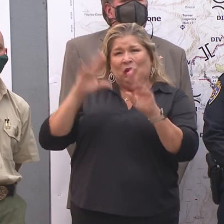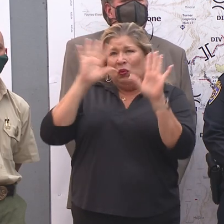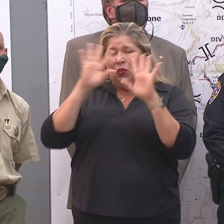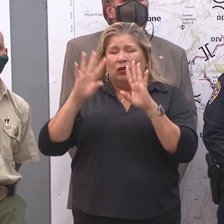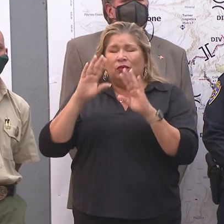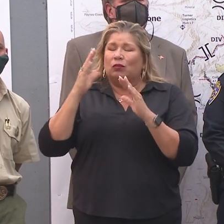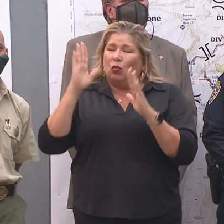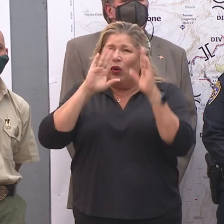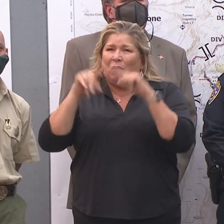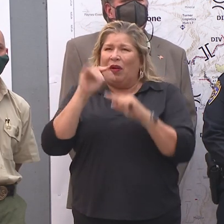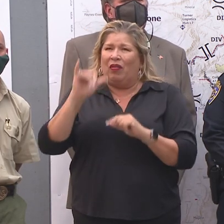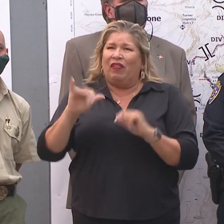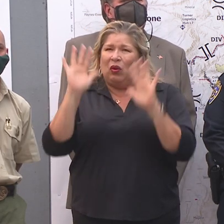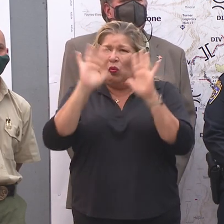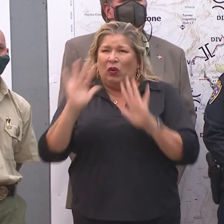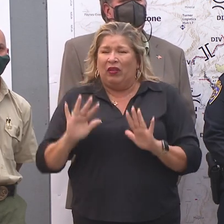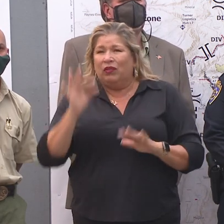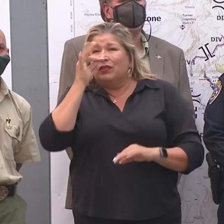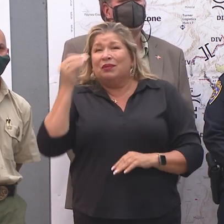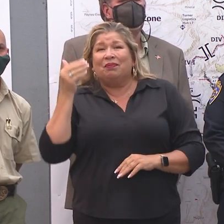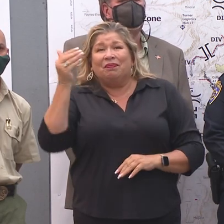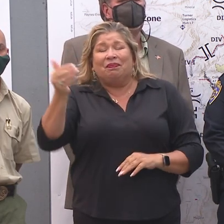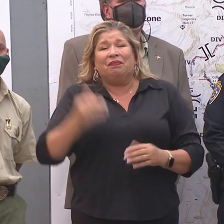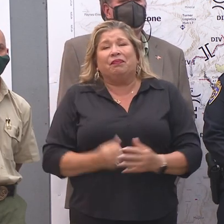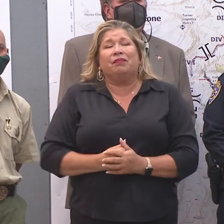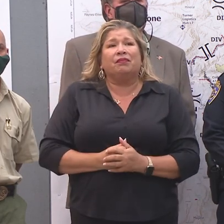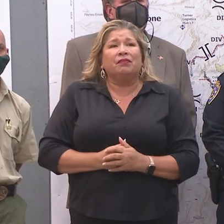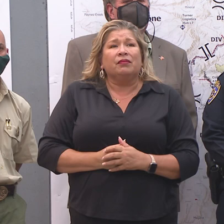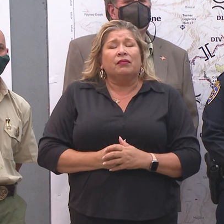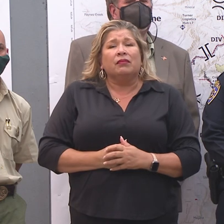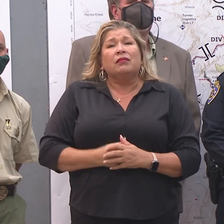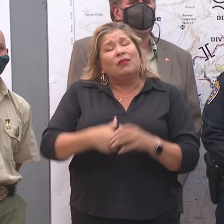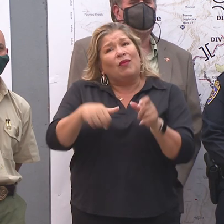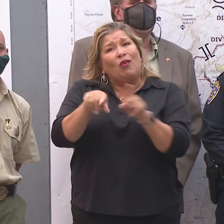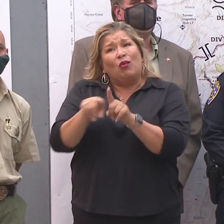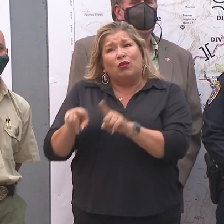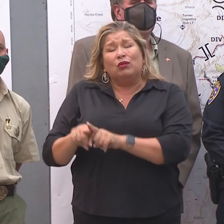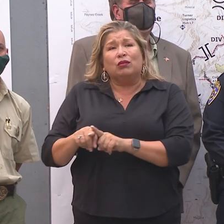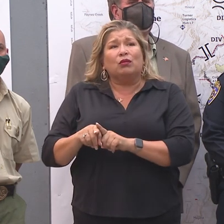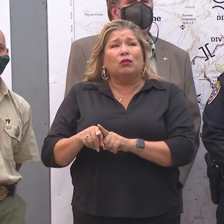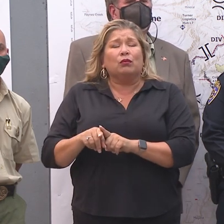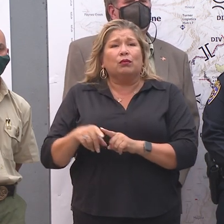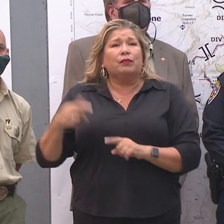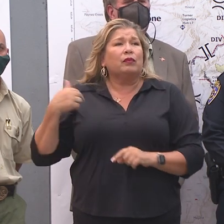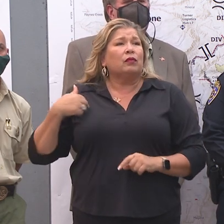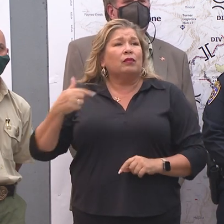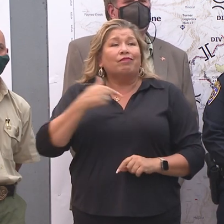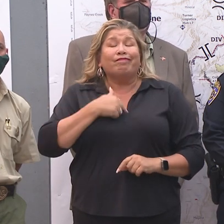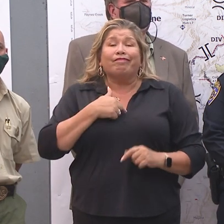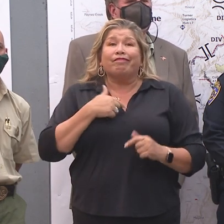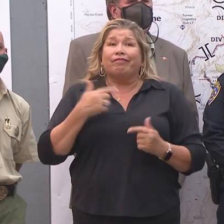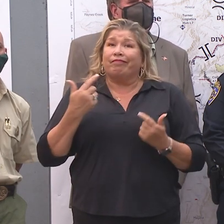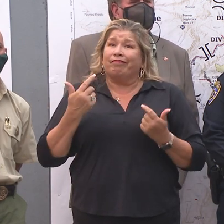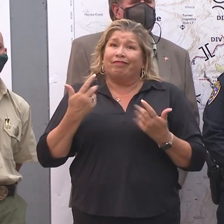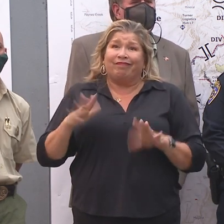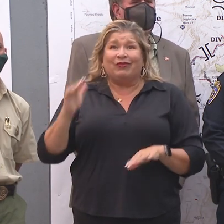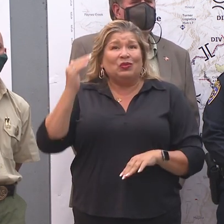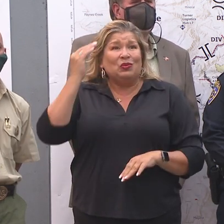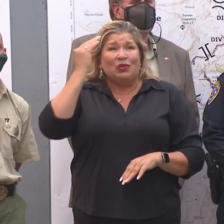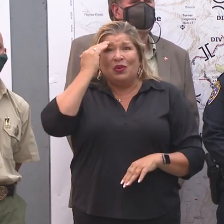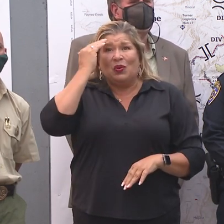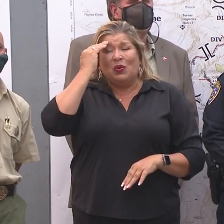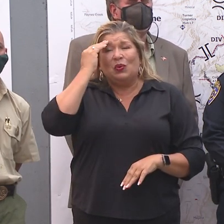that's of grave concern in the near term. And we're also very well aware that we